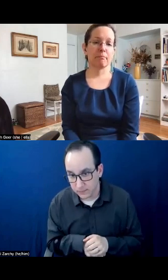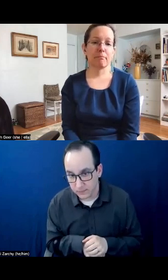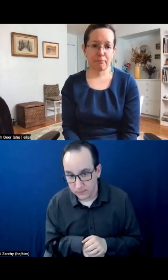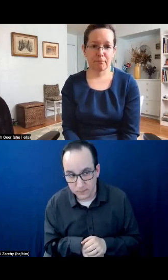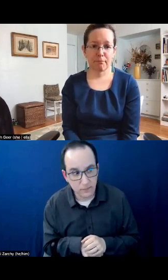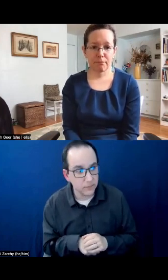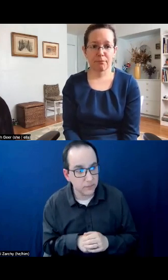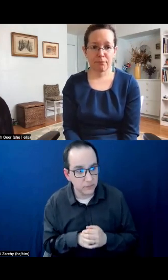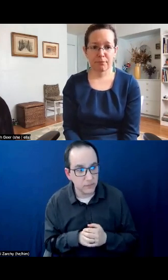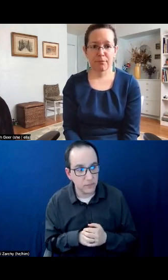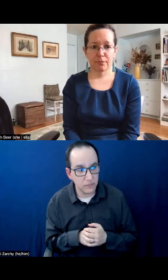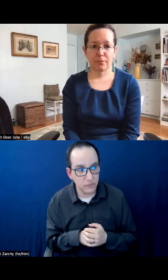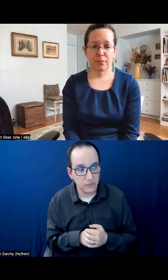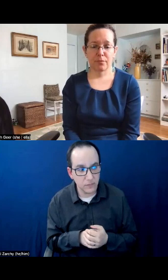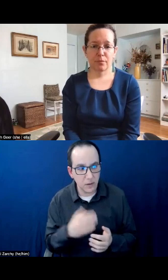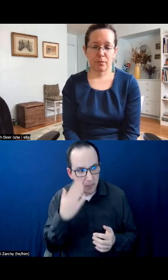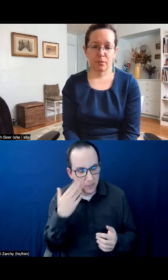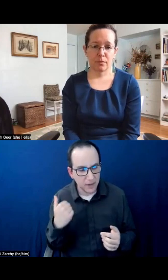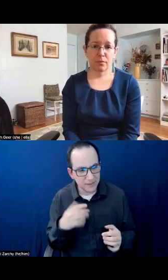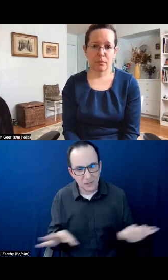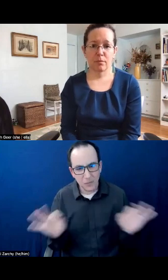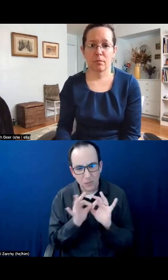how well are they accessing the curriculum?